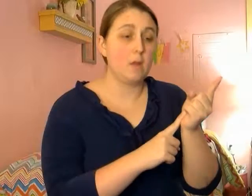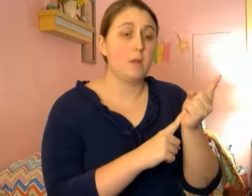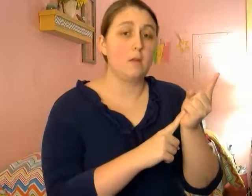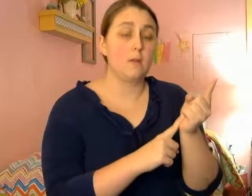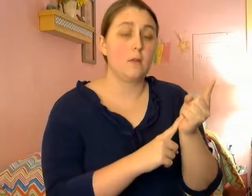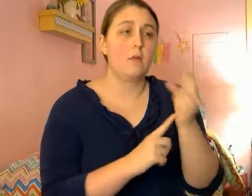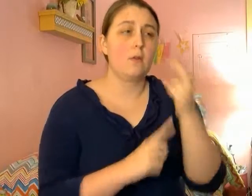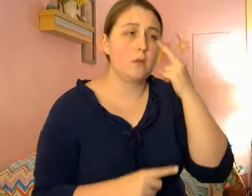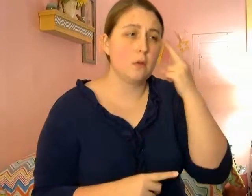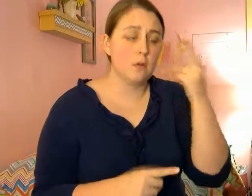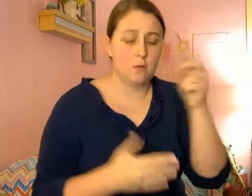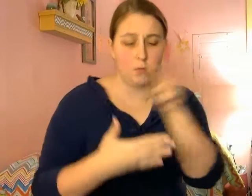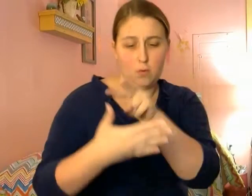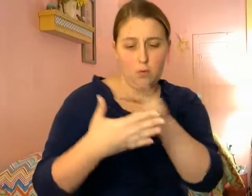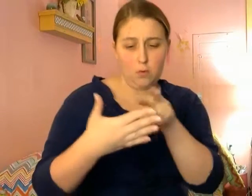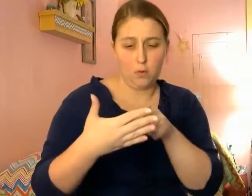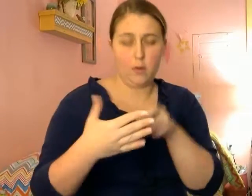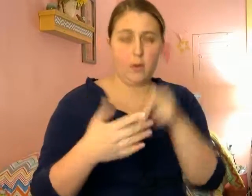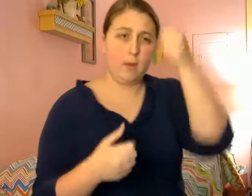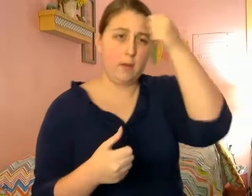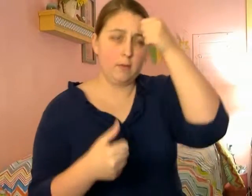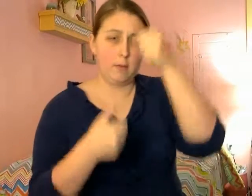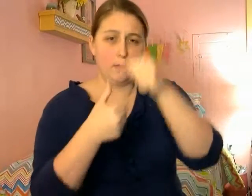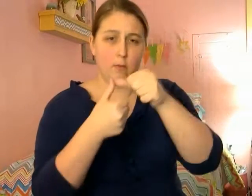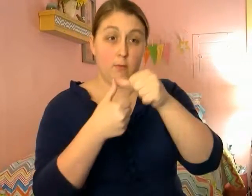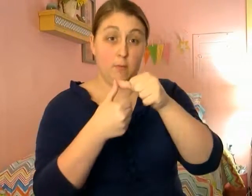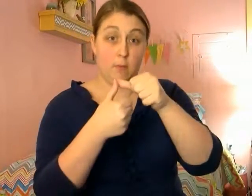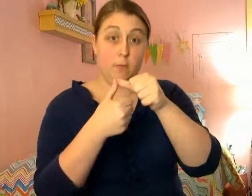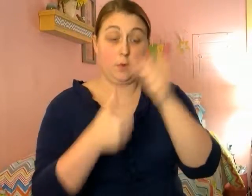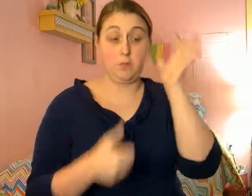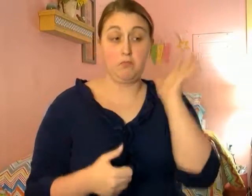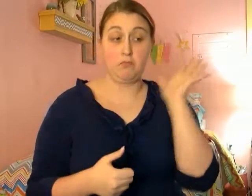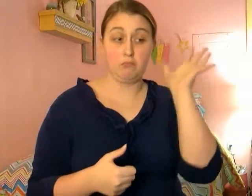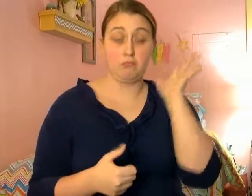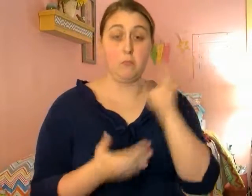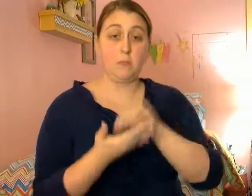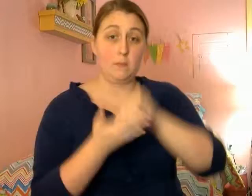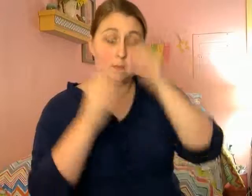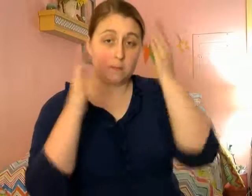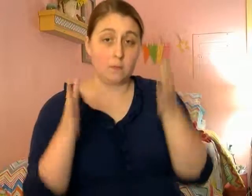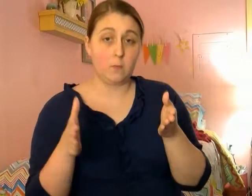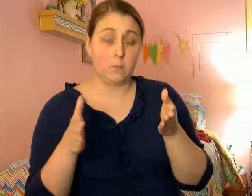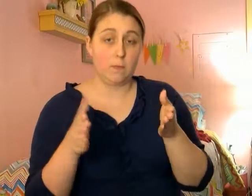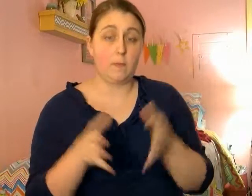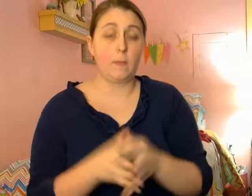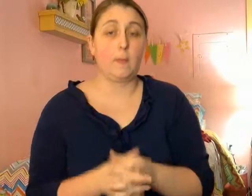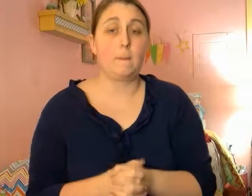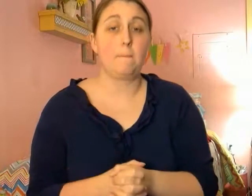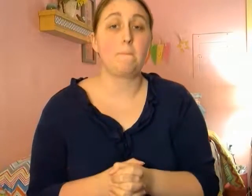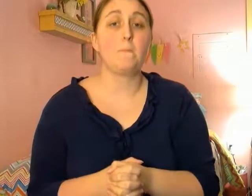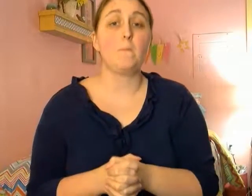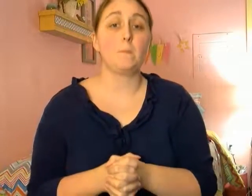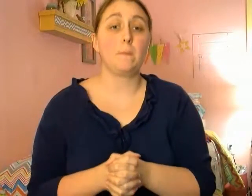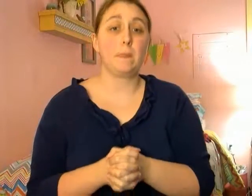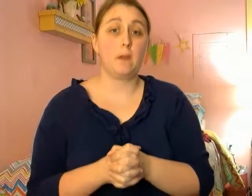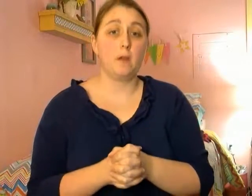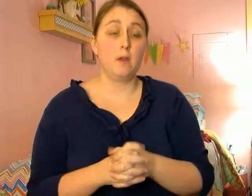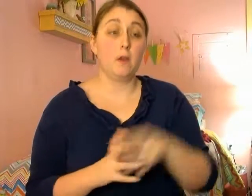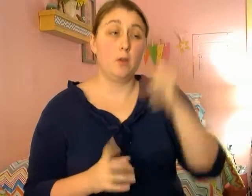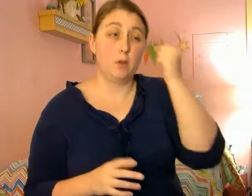see if they could remember in their own mind how to pronounce it and what it meant. And then that is kind of the moment of teaching where